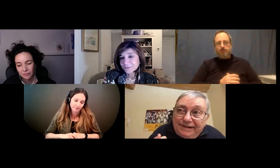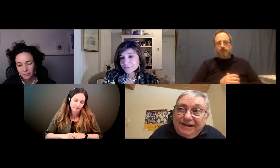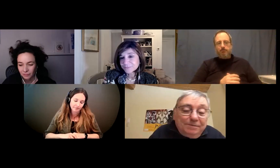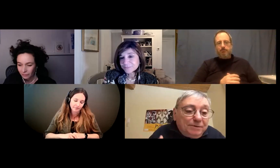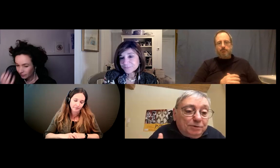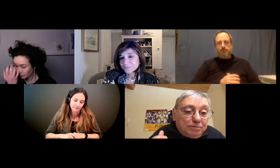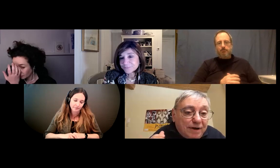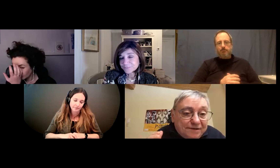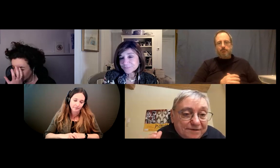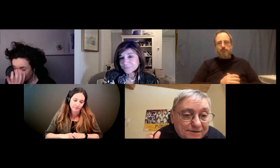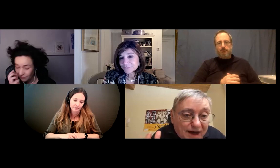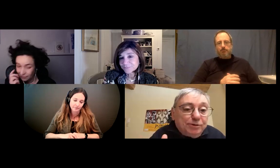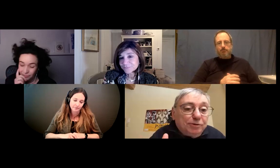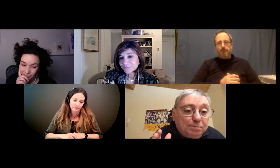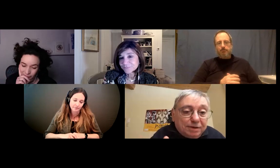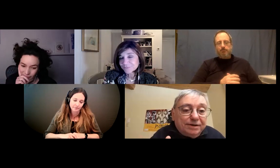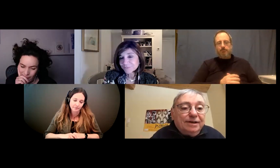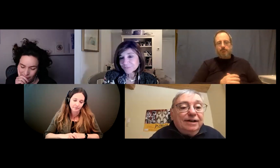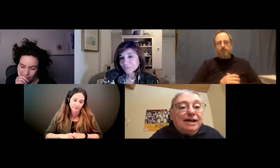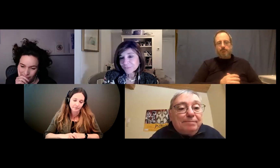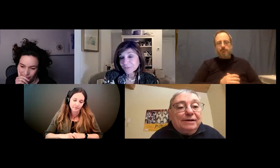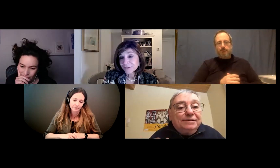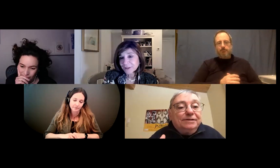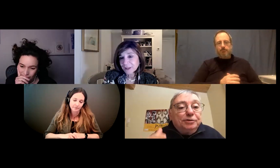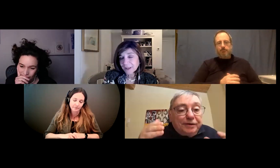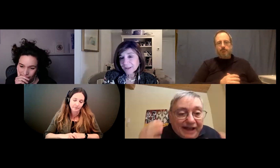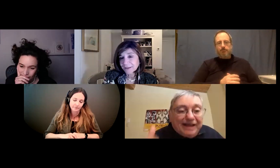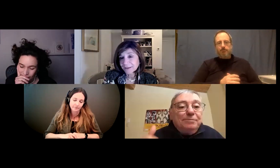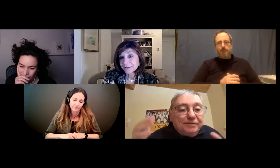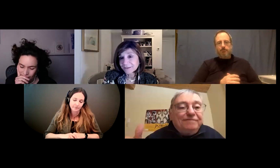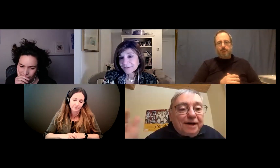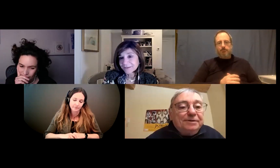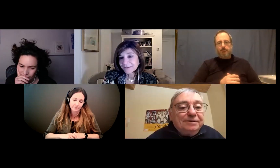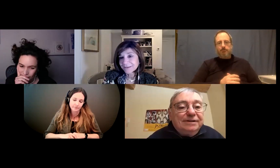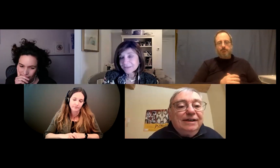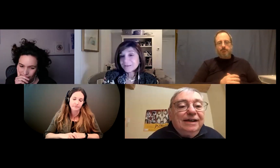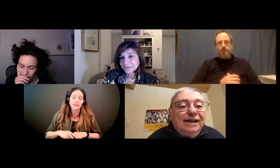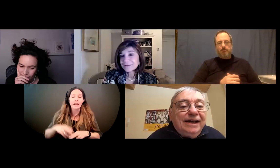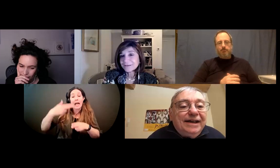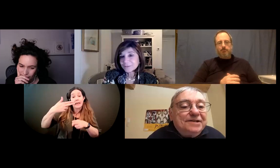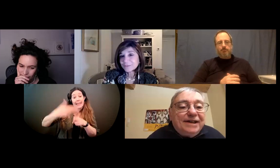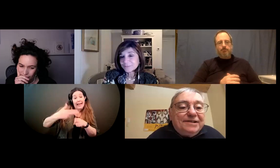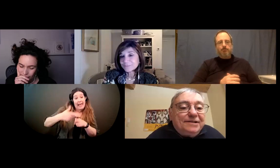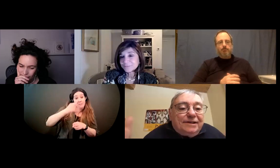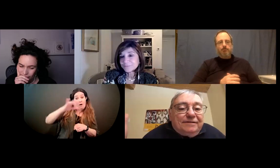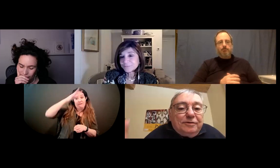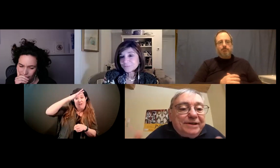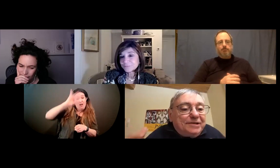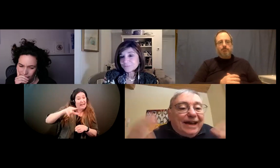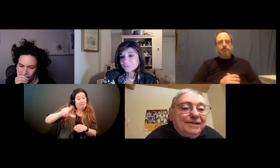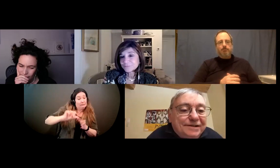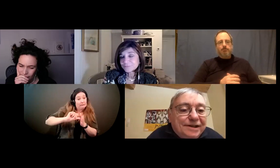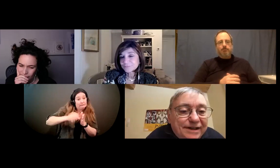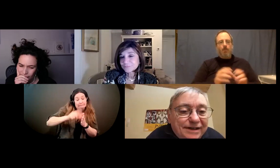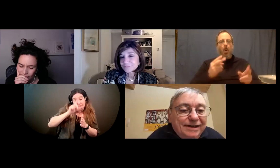main theme who cross out your book about the name of the father. It's for me it's